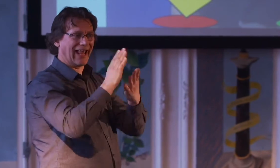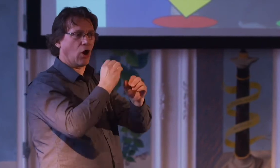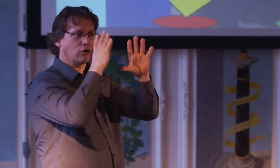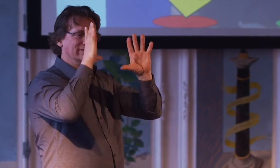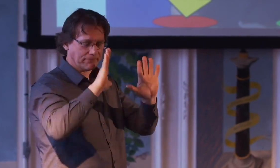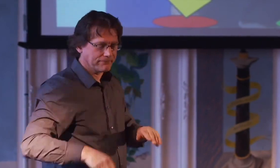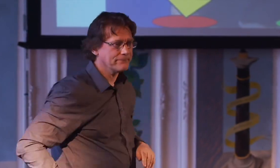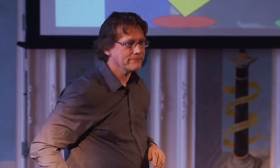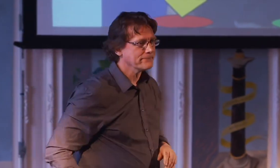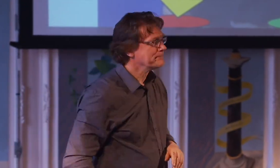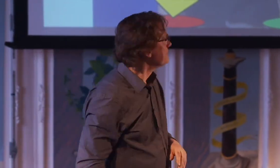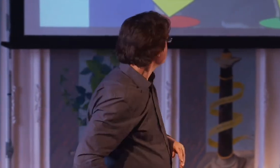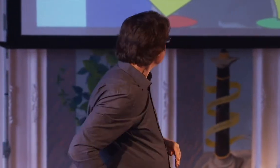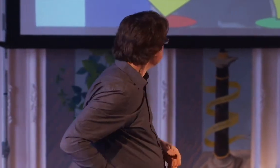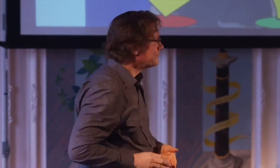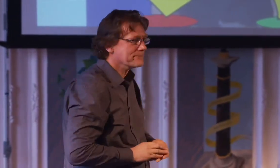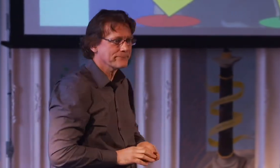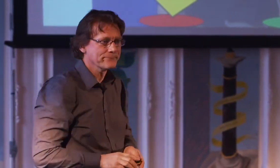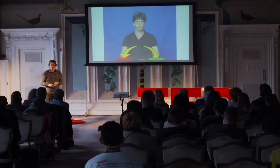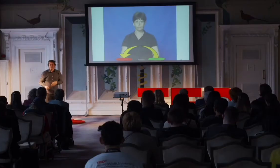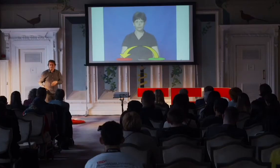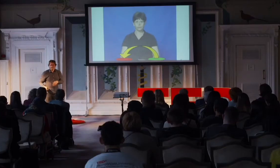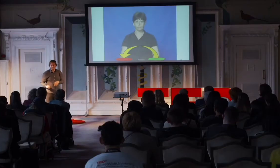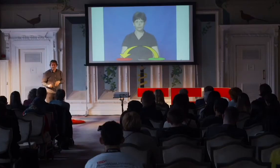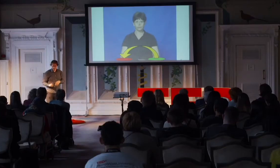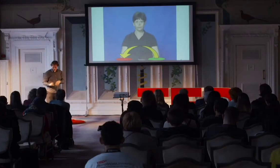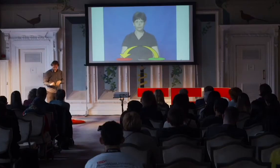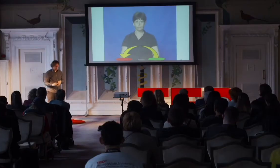whole family of signs here that are linked conceptually.